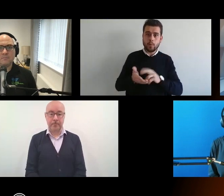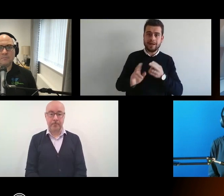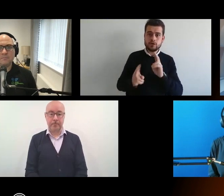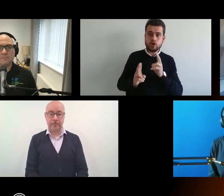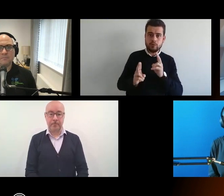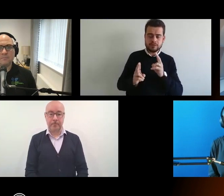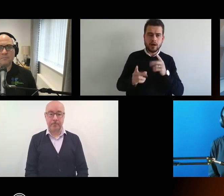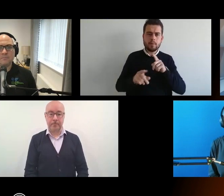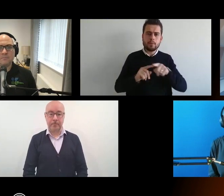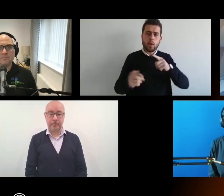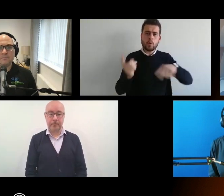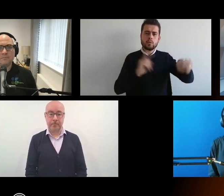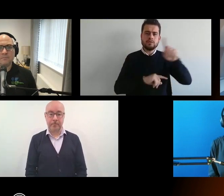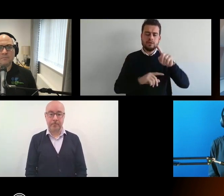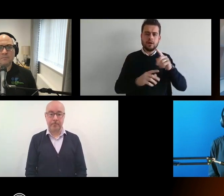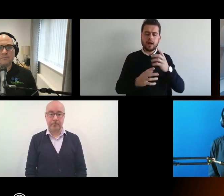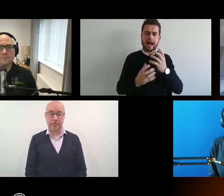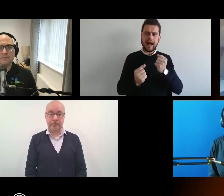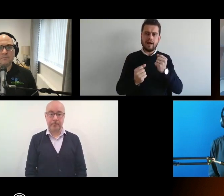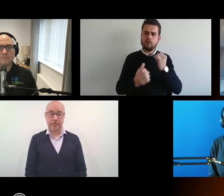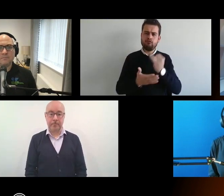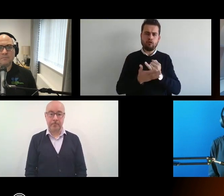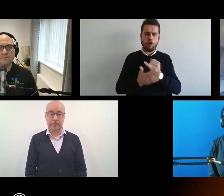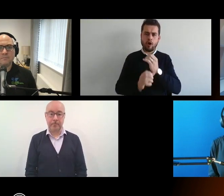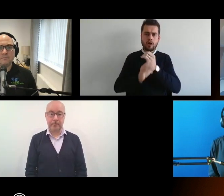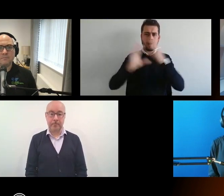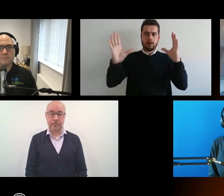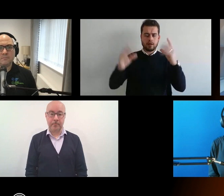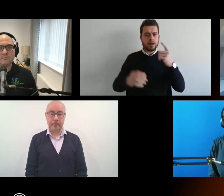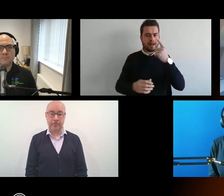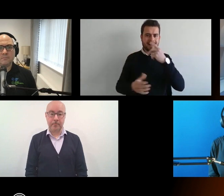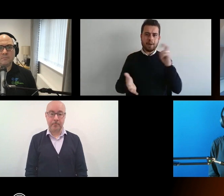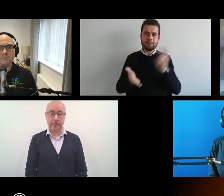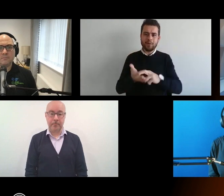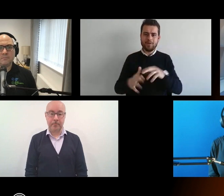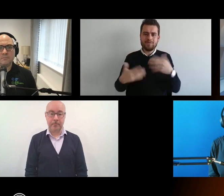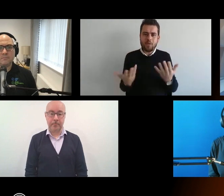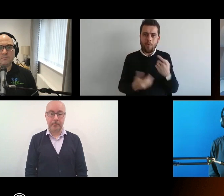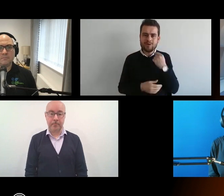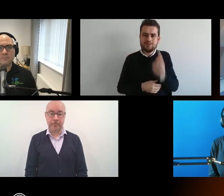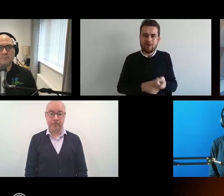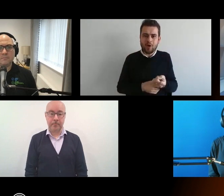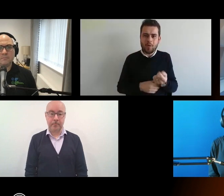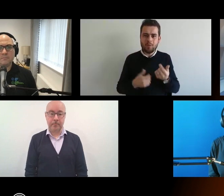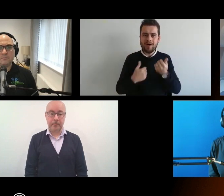you need to think about time. So if we're booking interpreters,